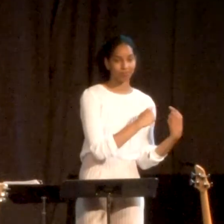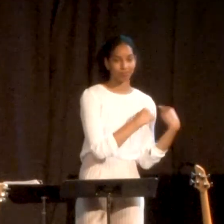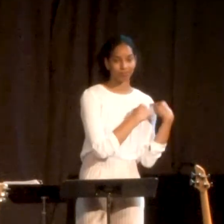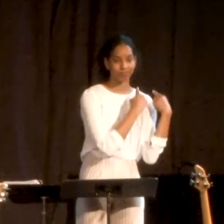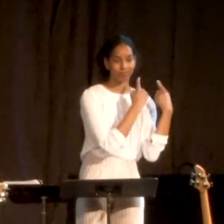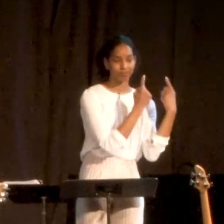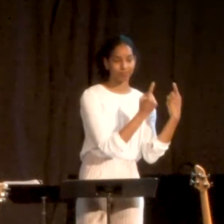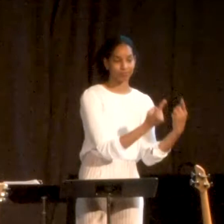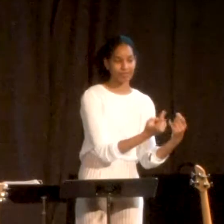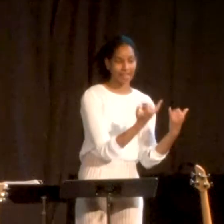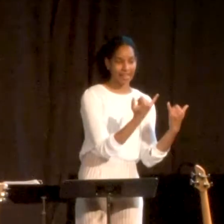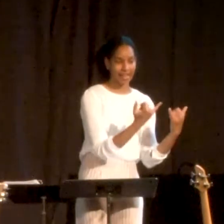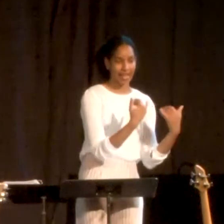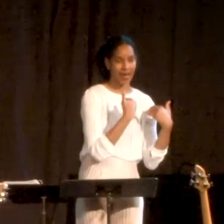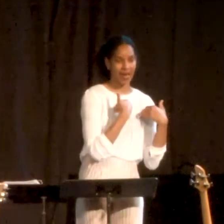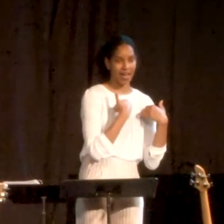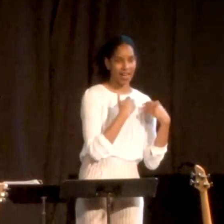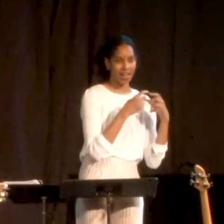church.